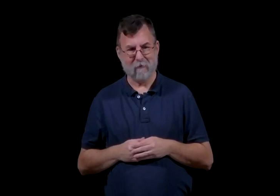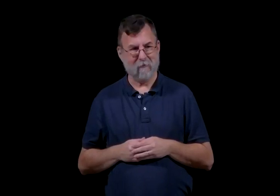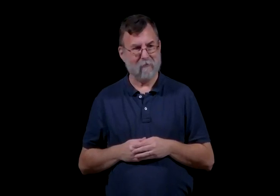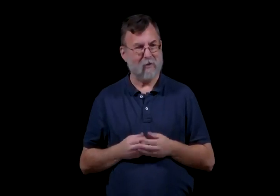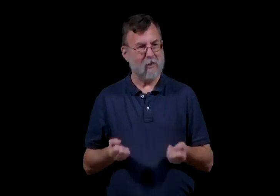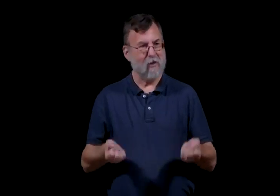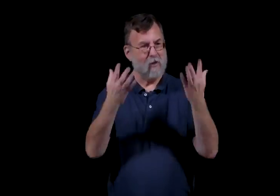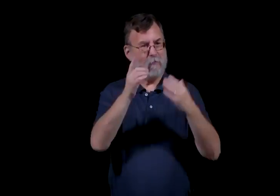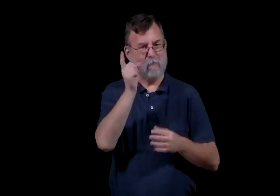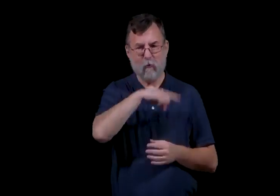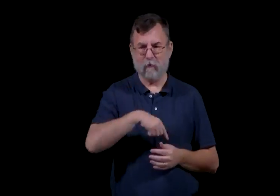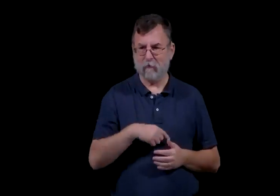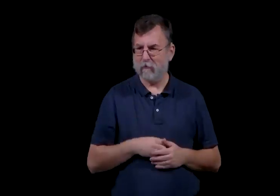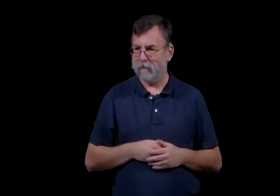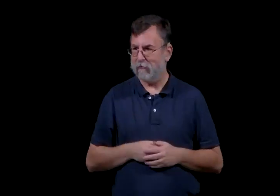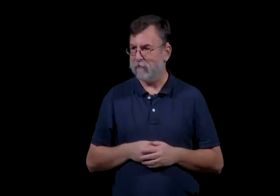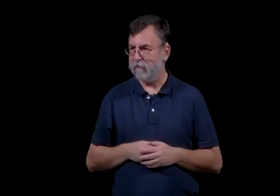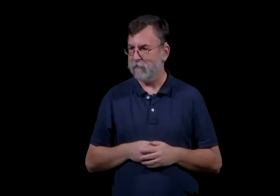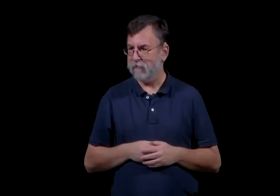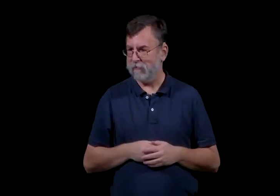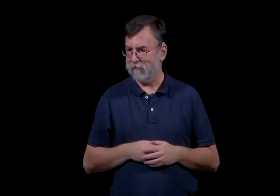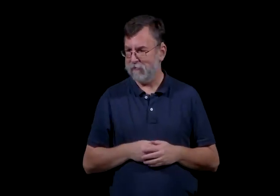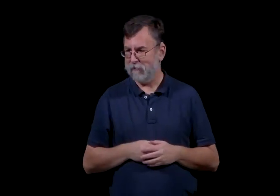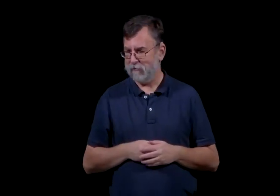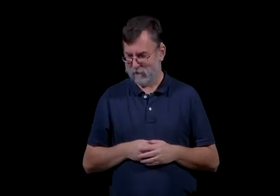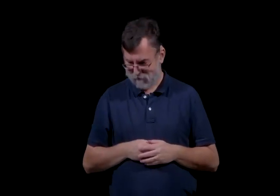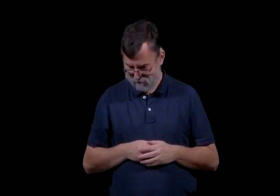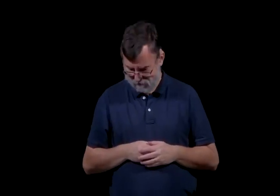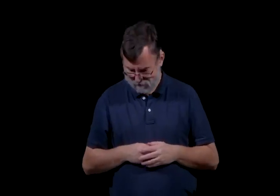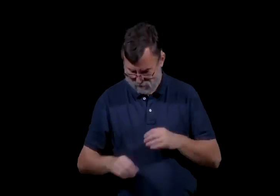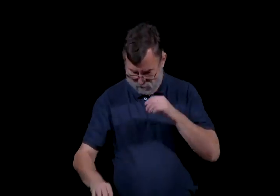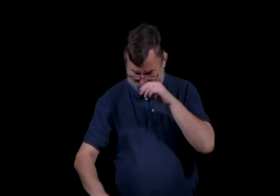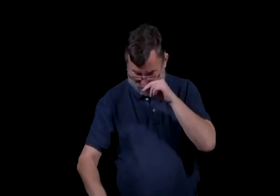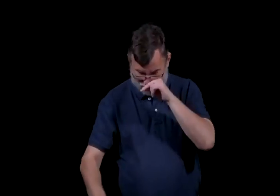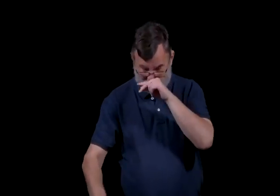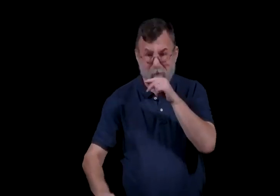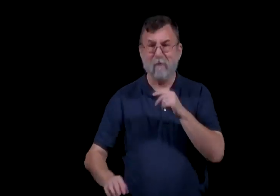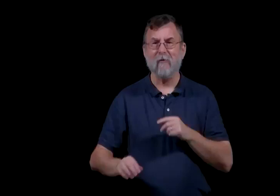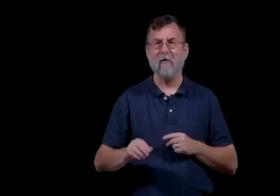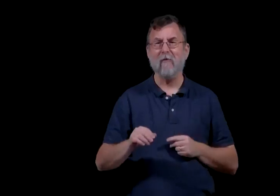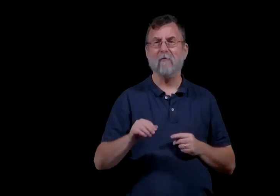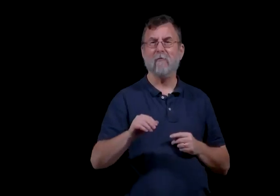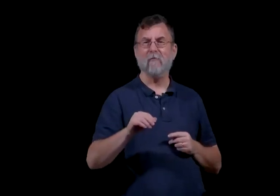raised. How many say this is false? One hand raised.